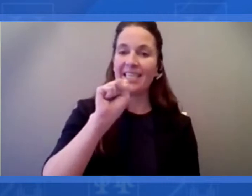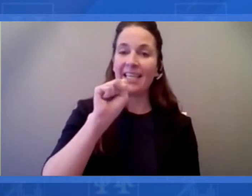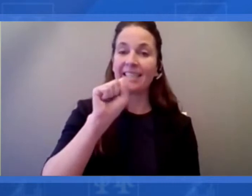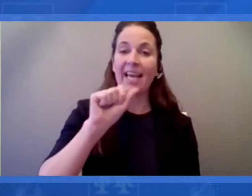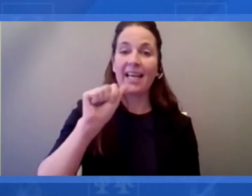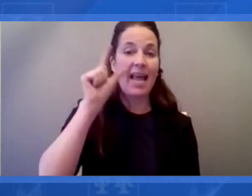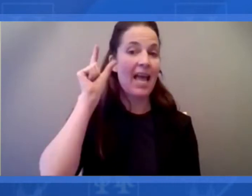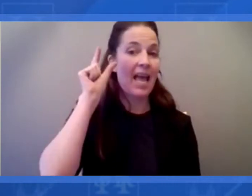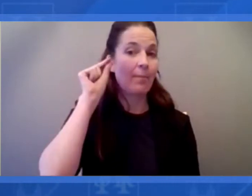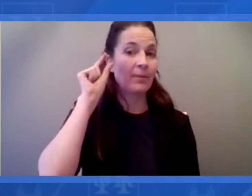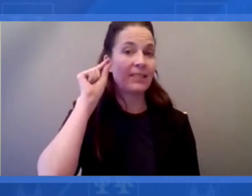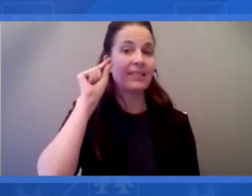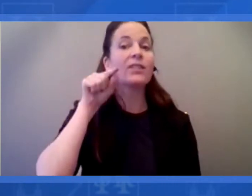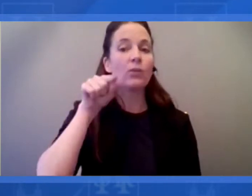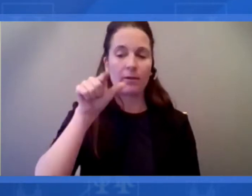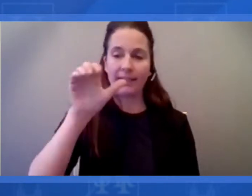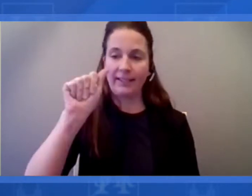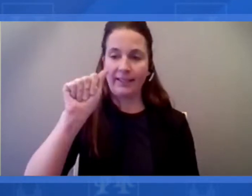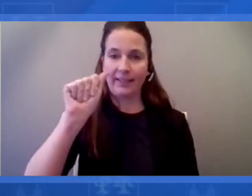ats@hamilton.ca.